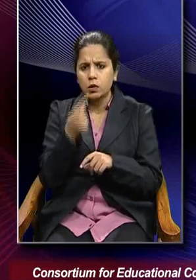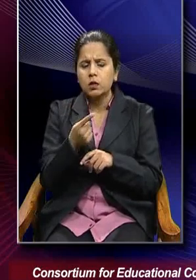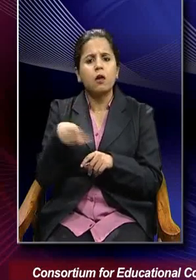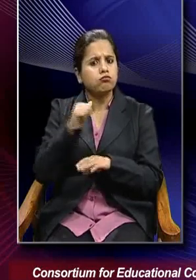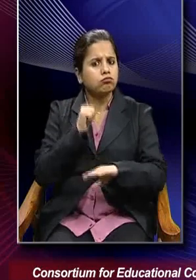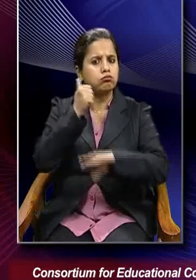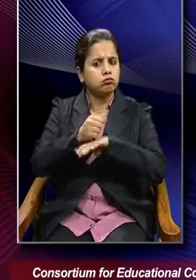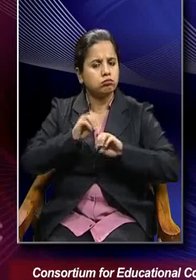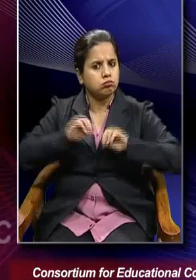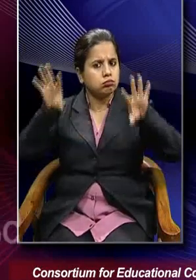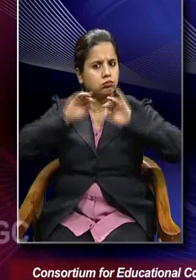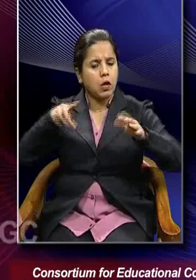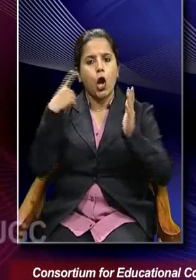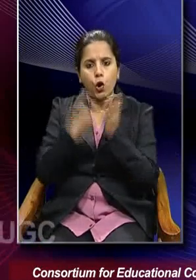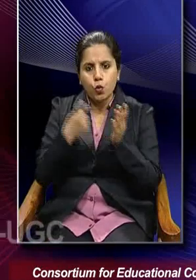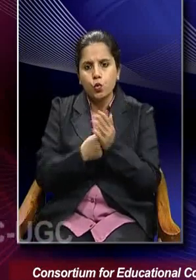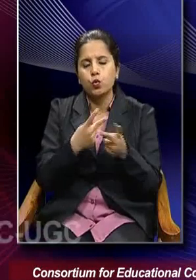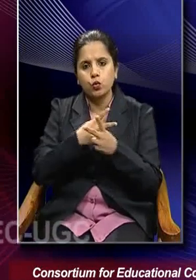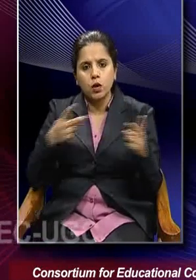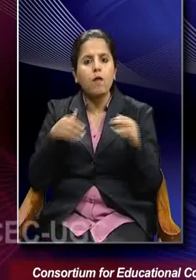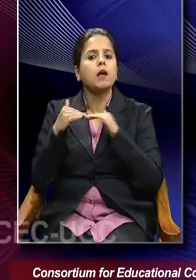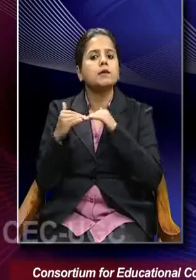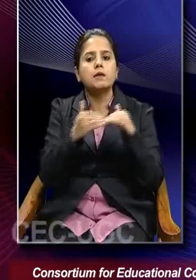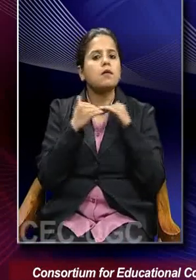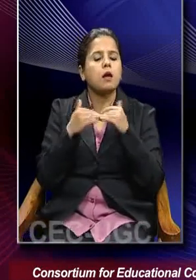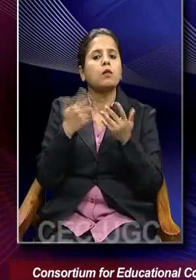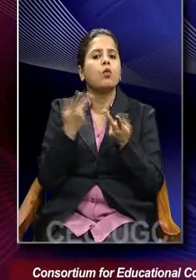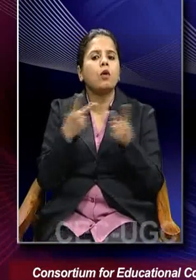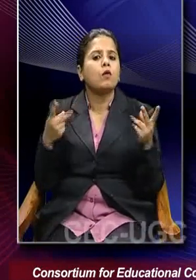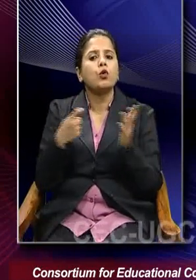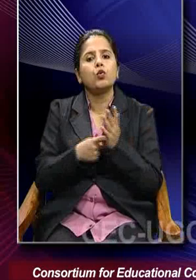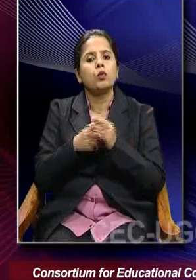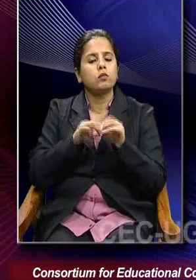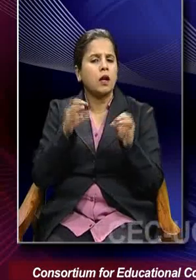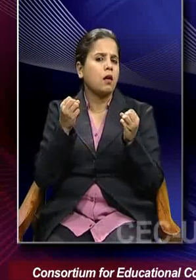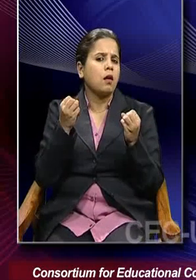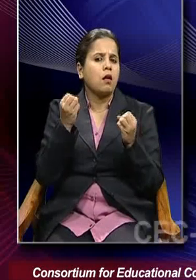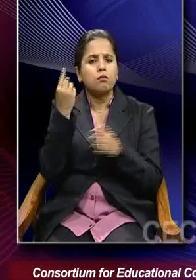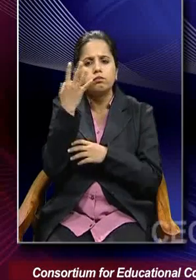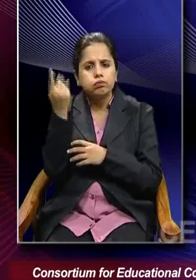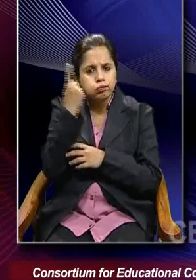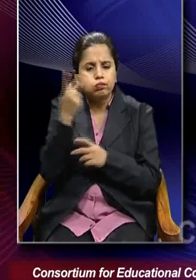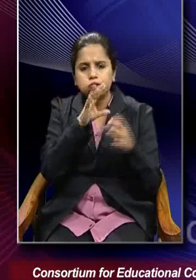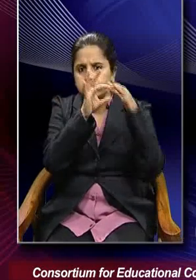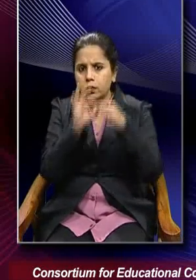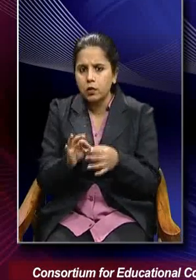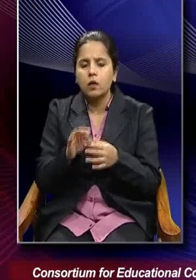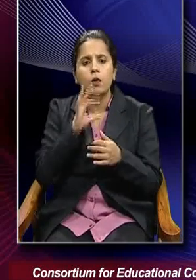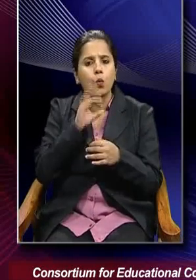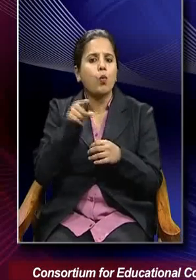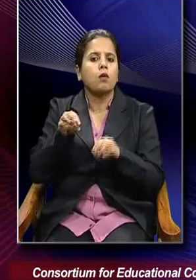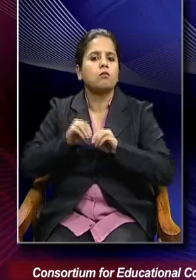publishes regulations and standards relevant to electronic communication and